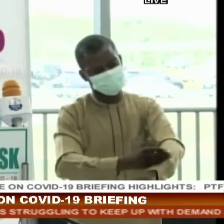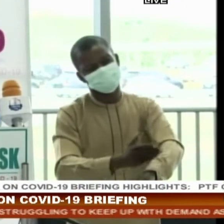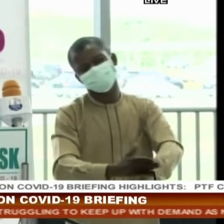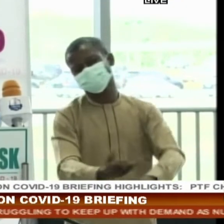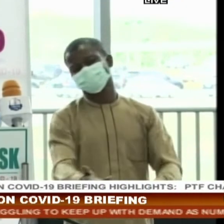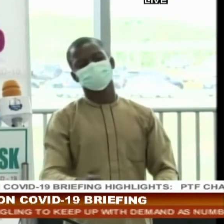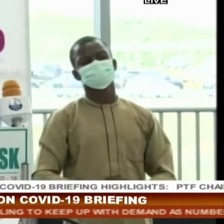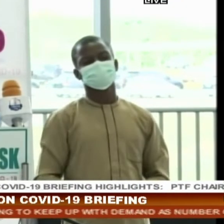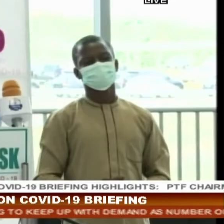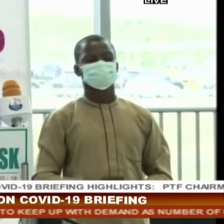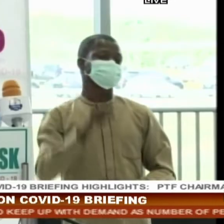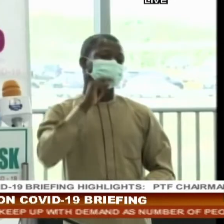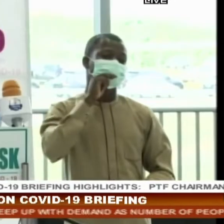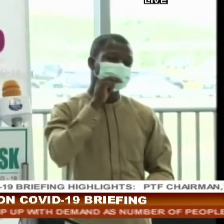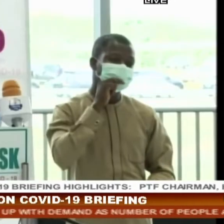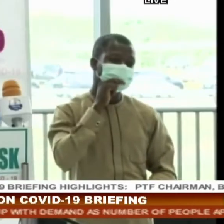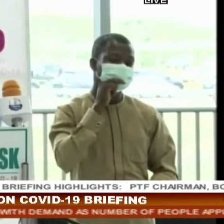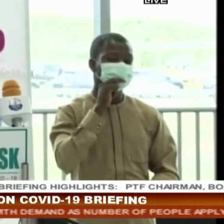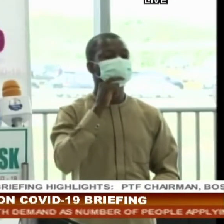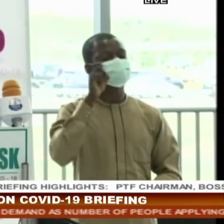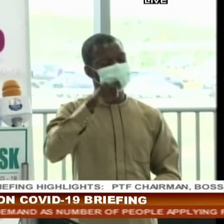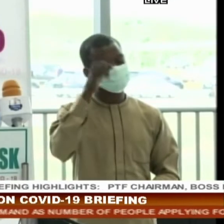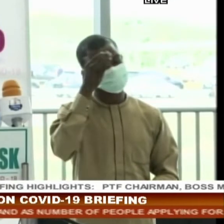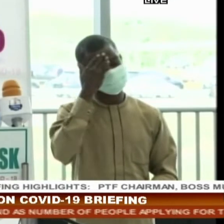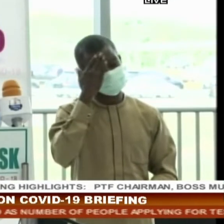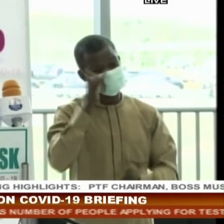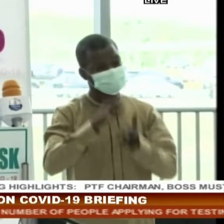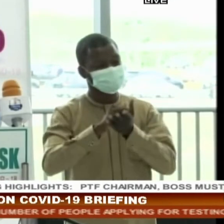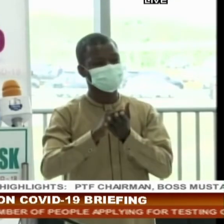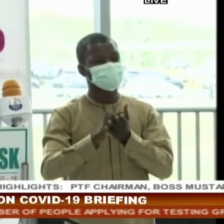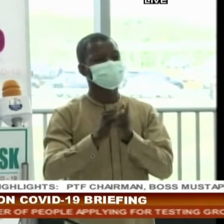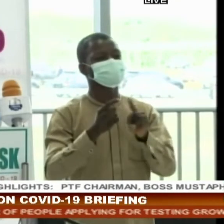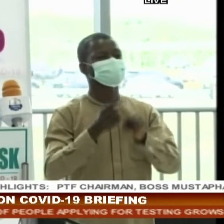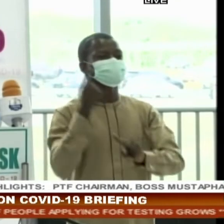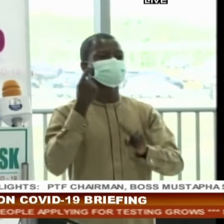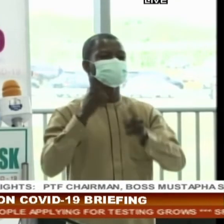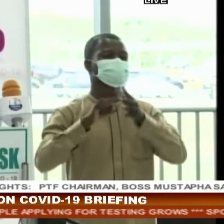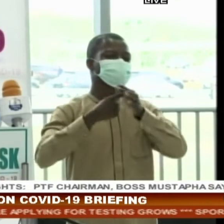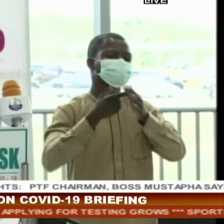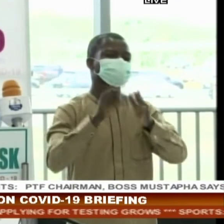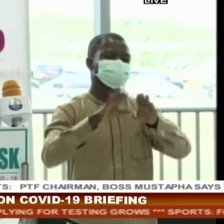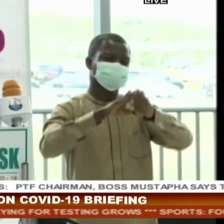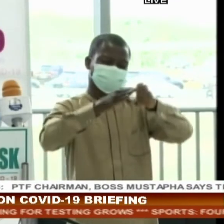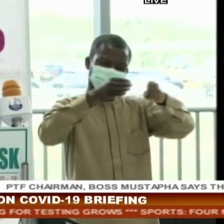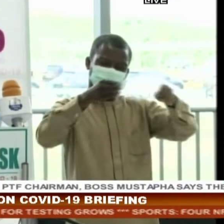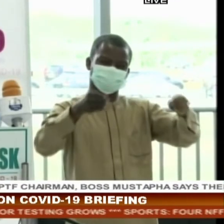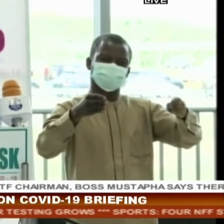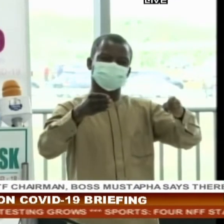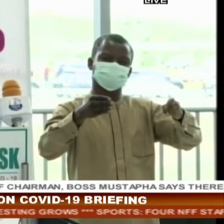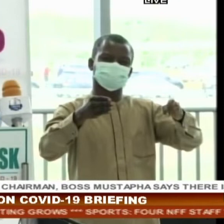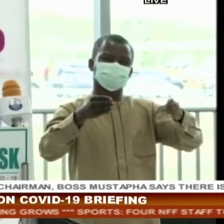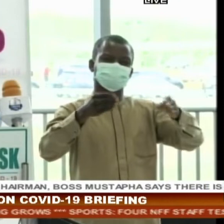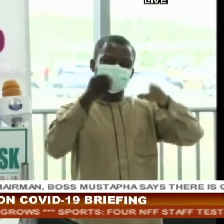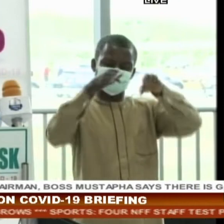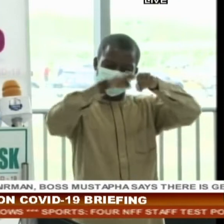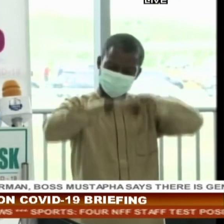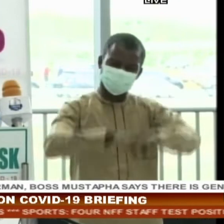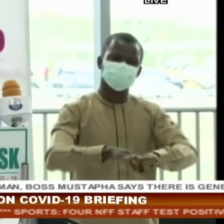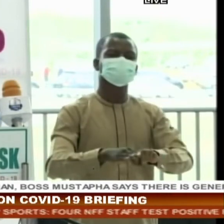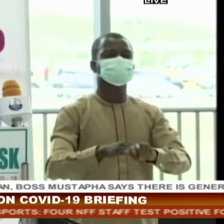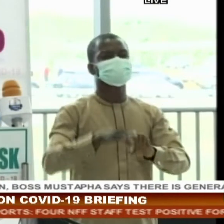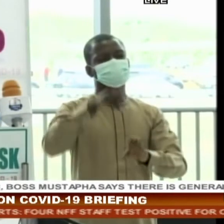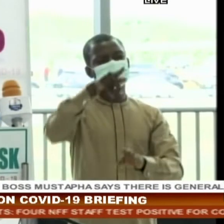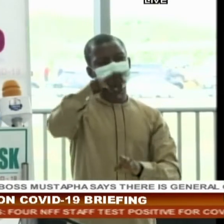Nigerians will all recall that at the onset of the ease lockdown, the Presidential Task Force drafted